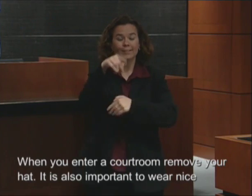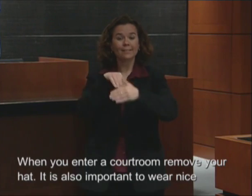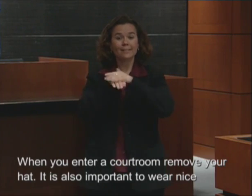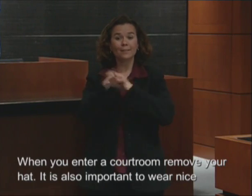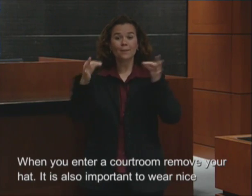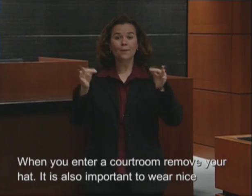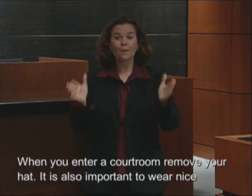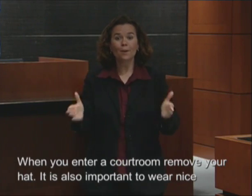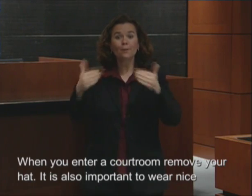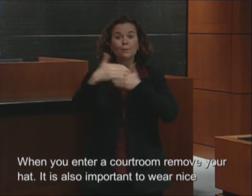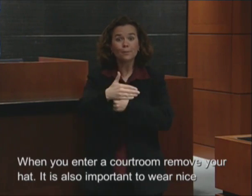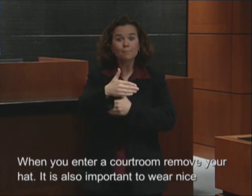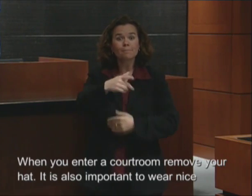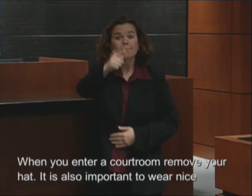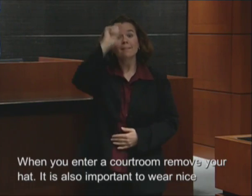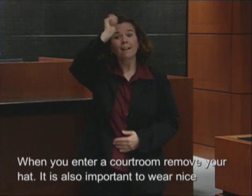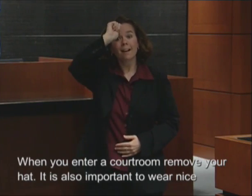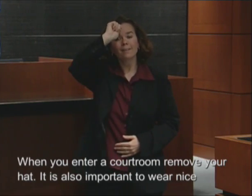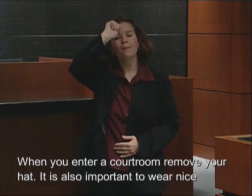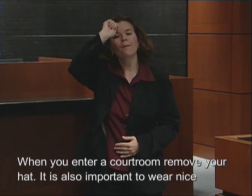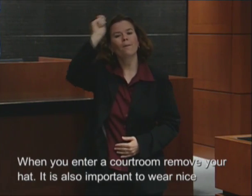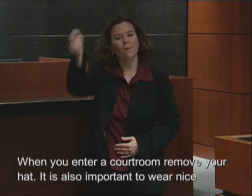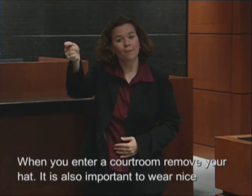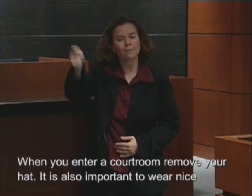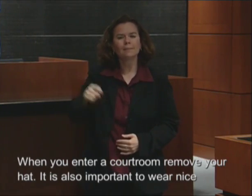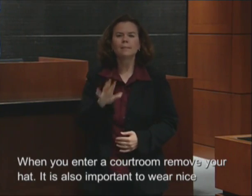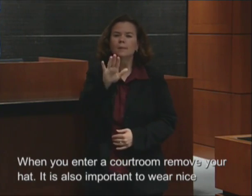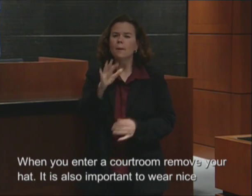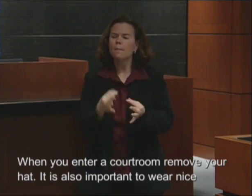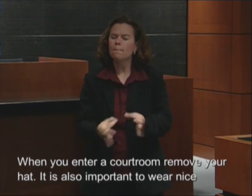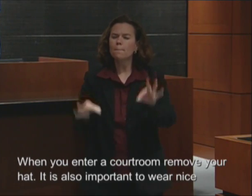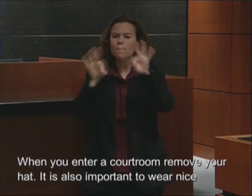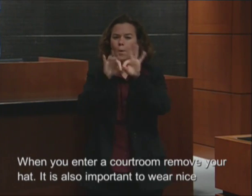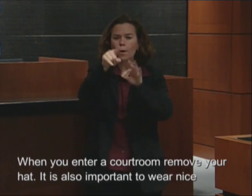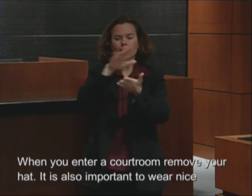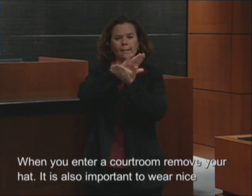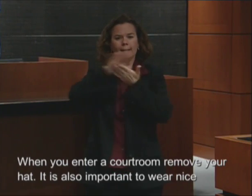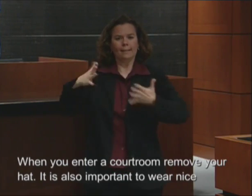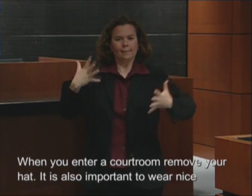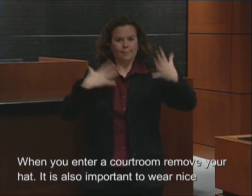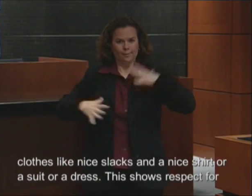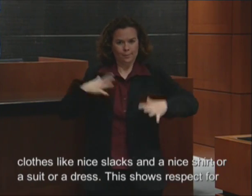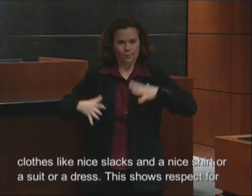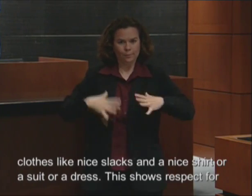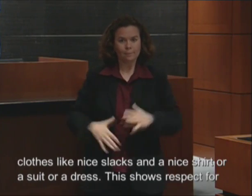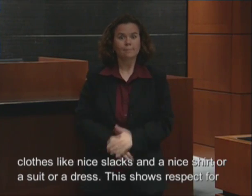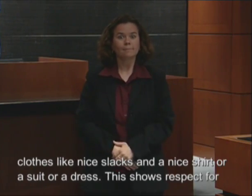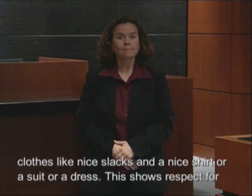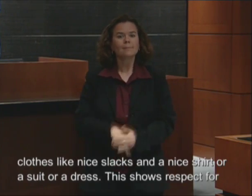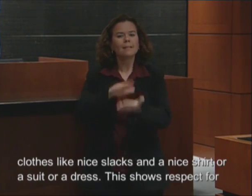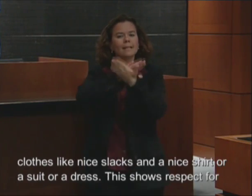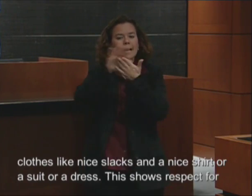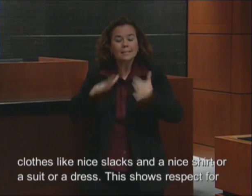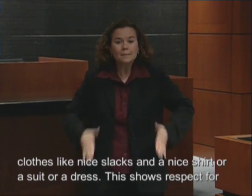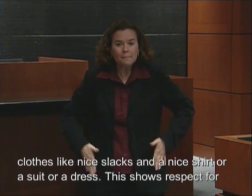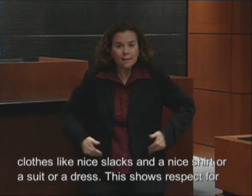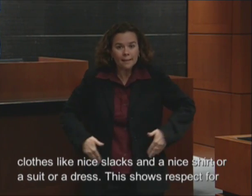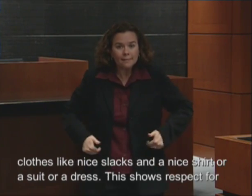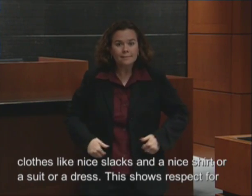When you enter a courtroom, remove your hat. It is also important to wear nice clothes, like nice slacks and a nice